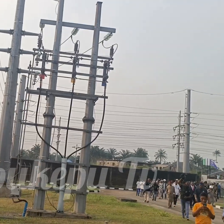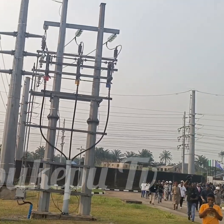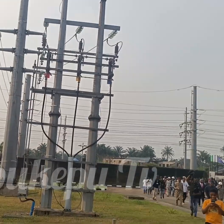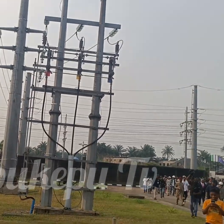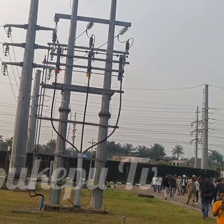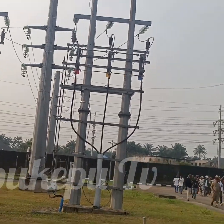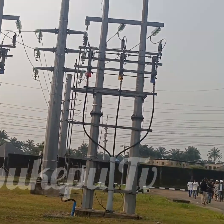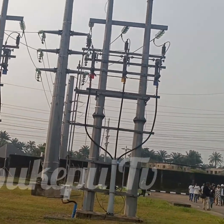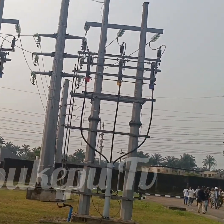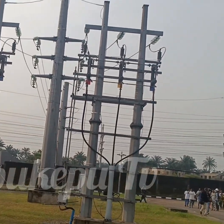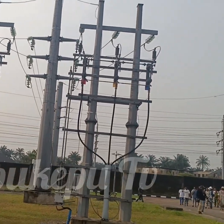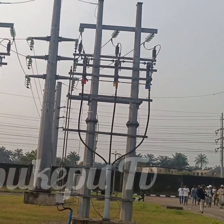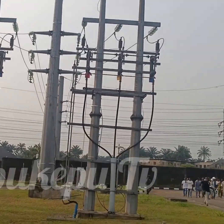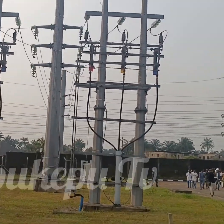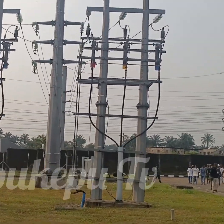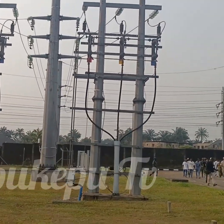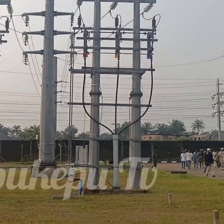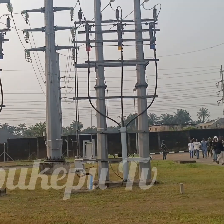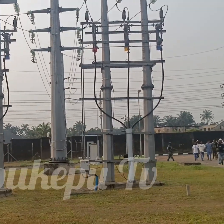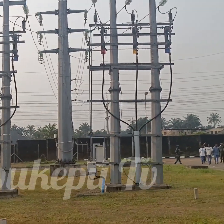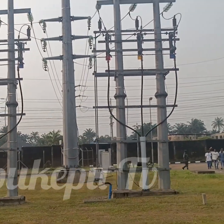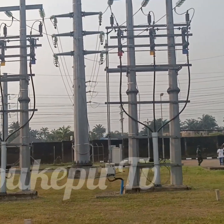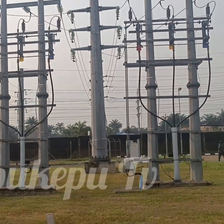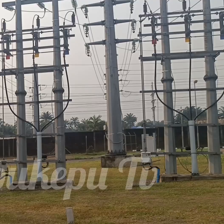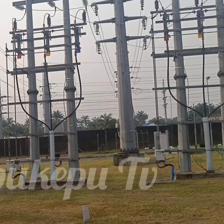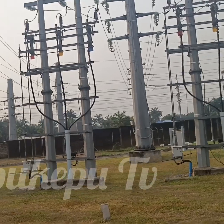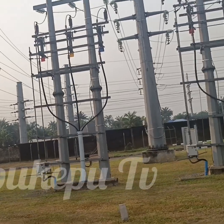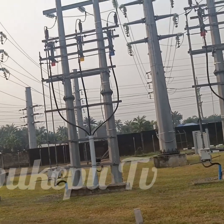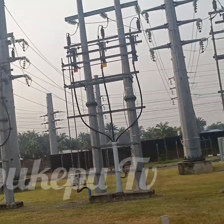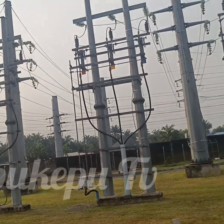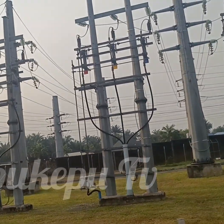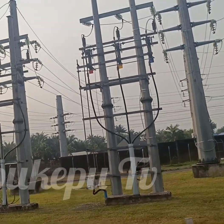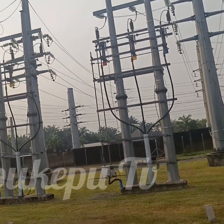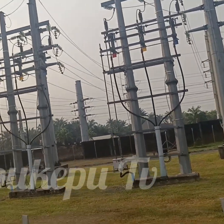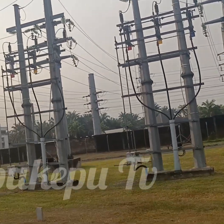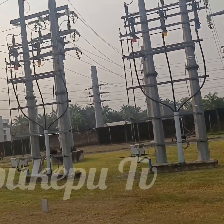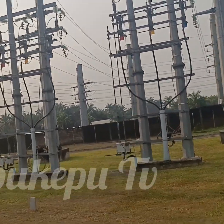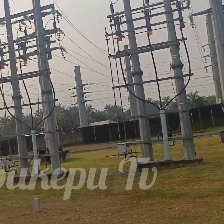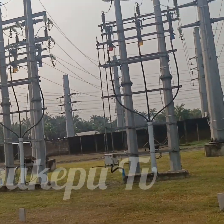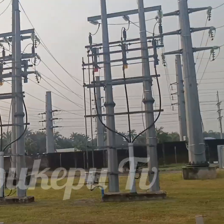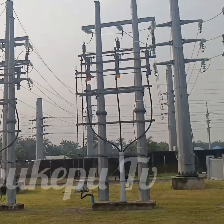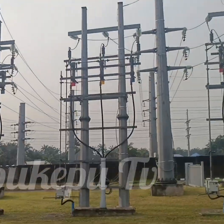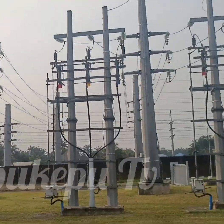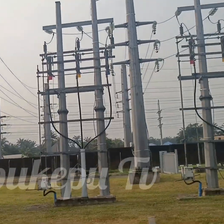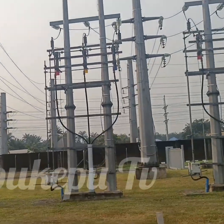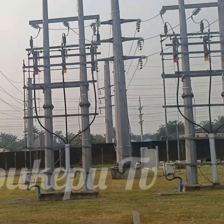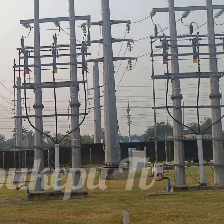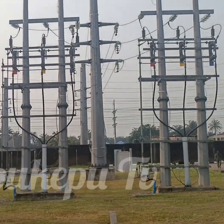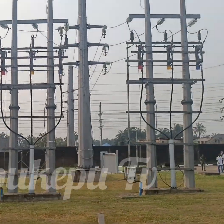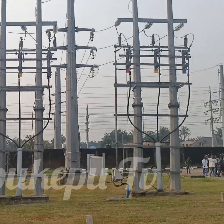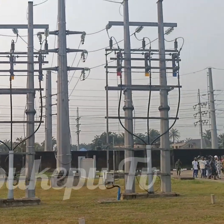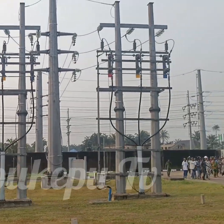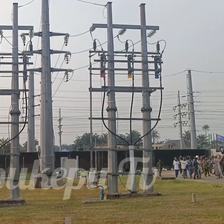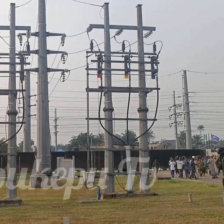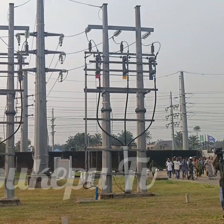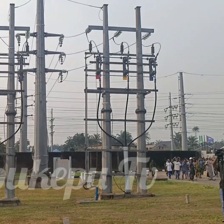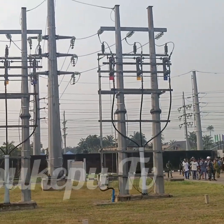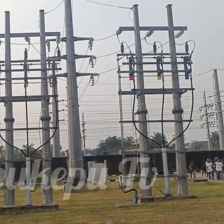Yeah, say today is Monday, the 26th of February